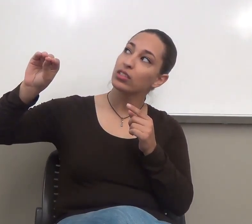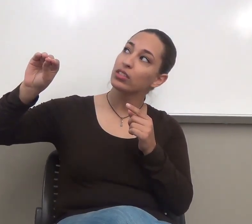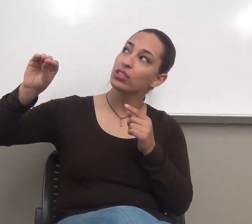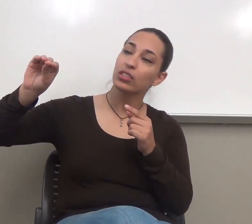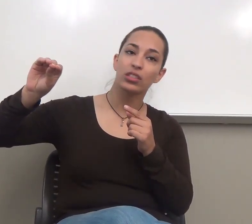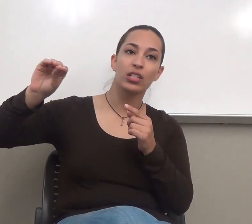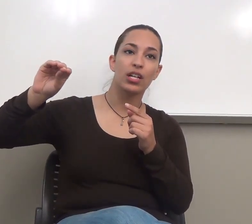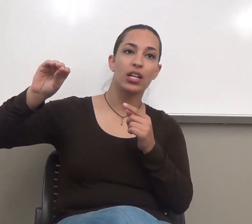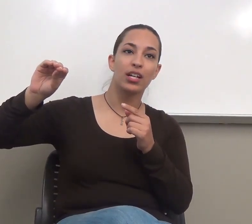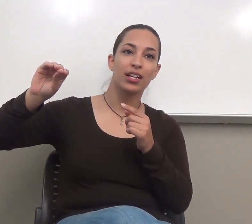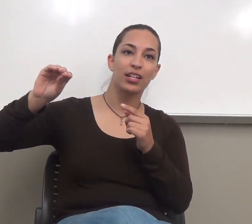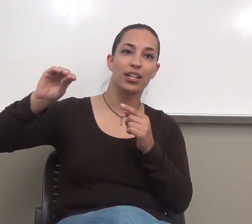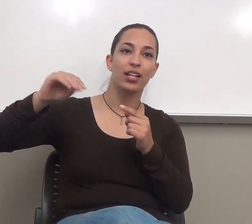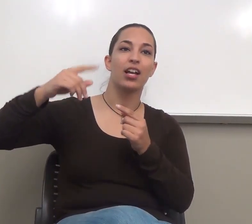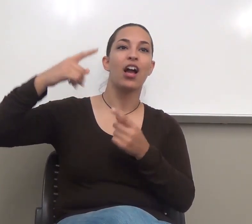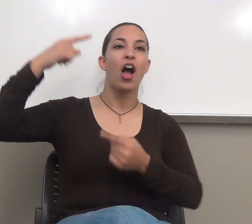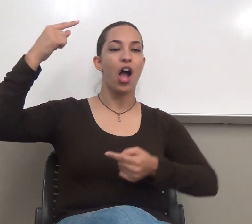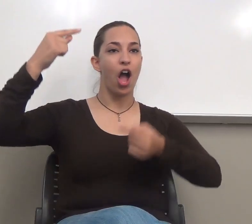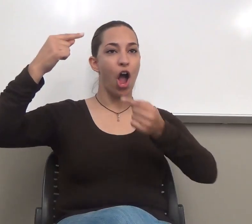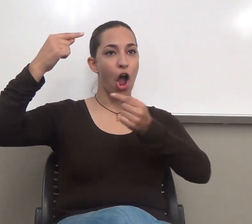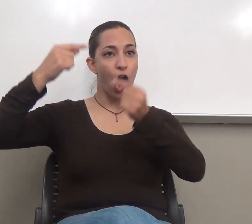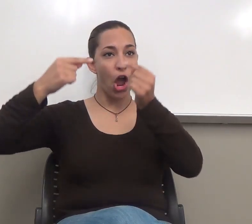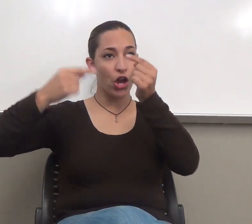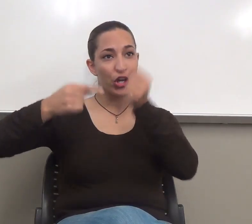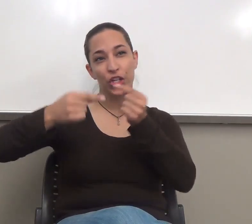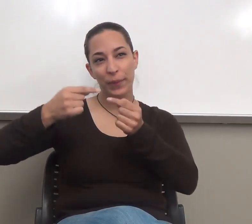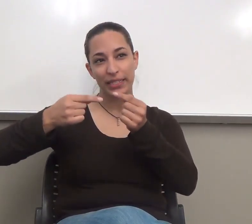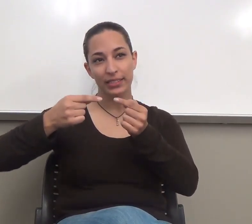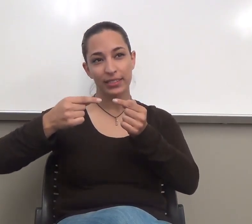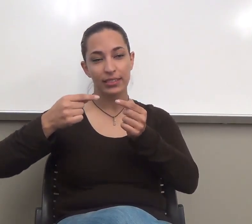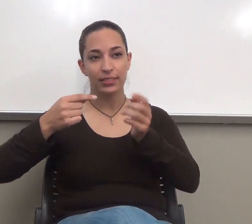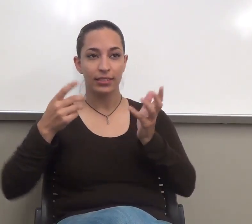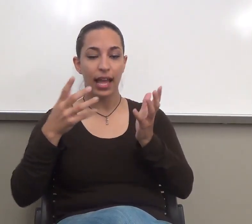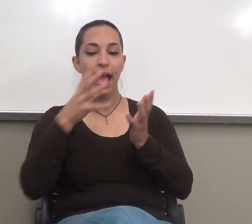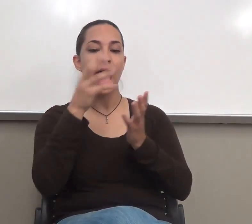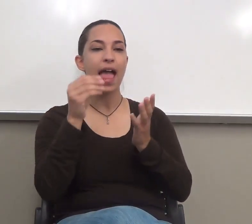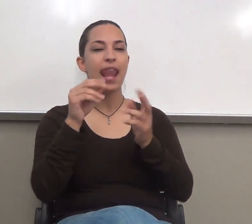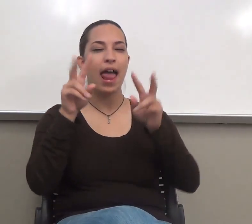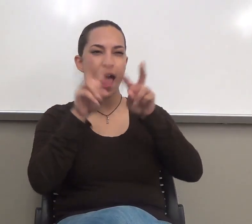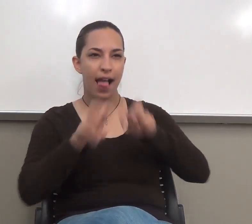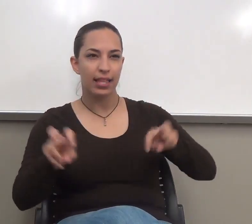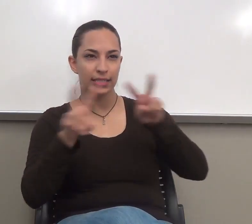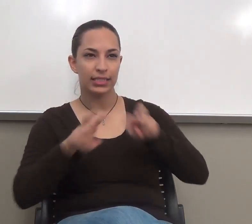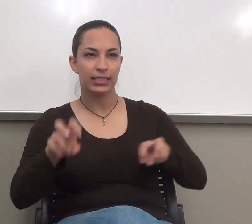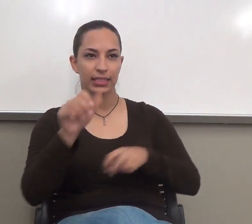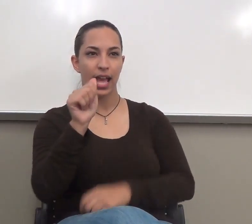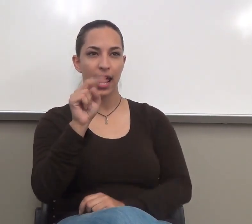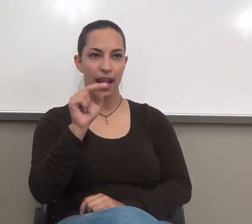Basically, that word argument is what we're going to do. You notice I have these little words written out here.